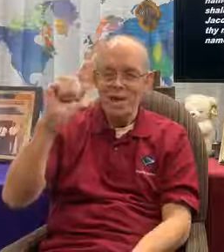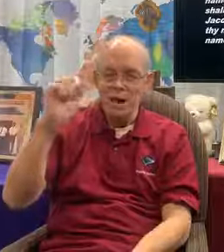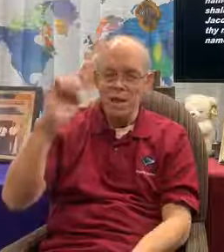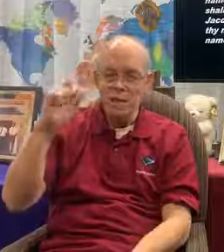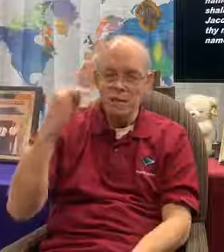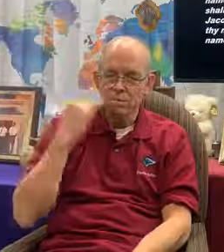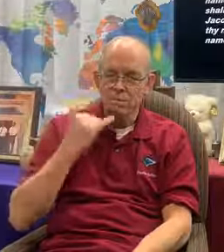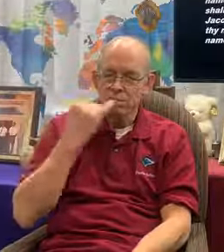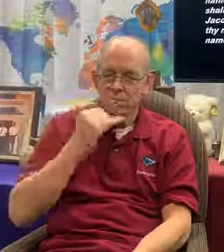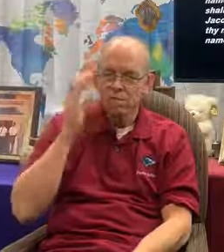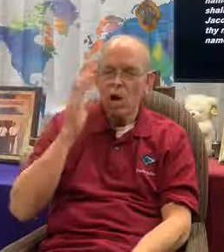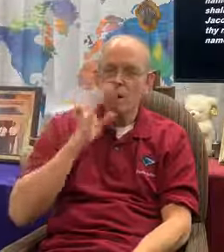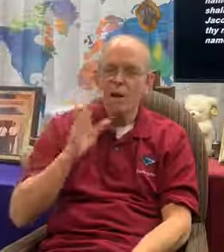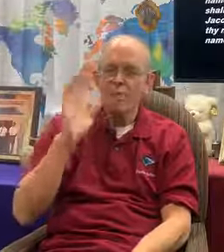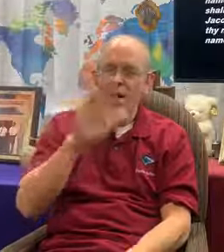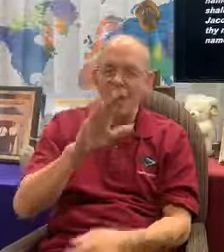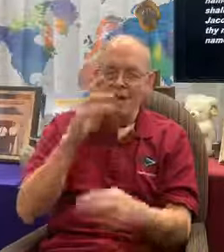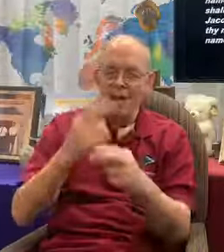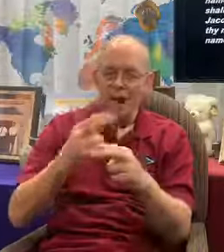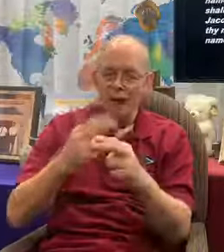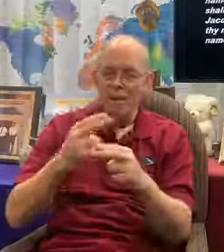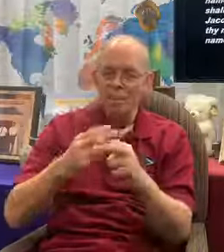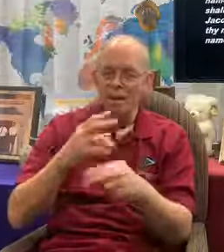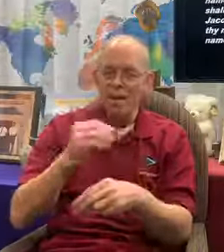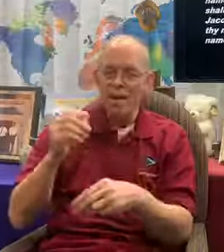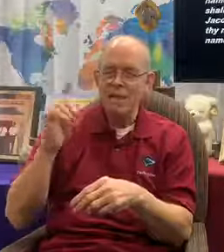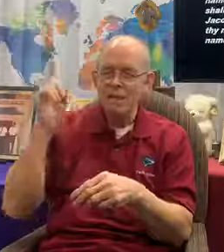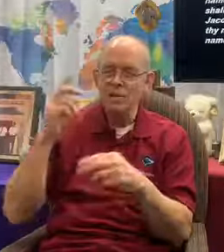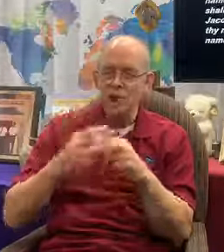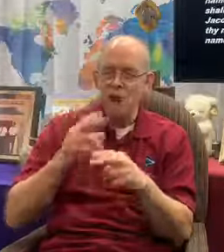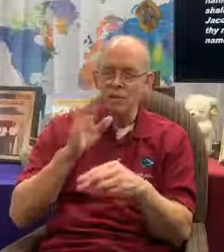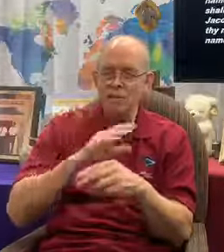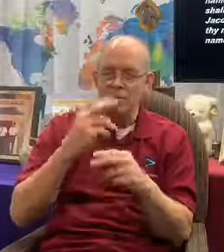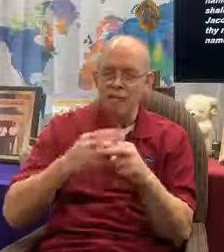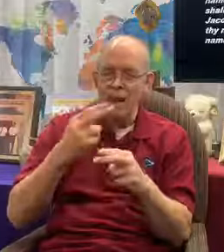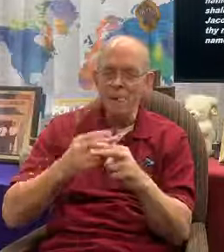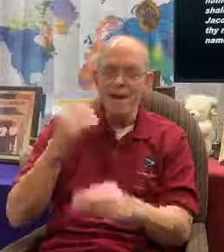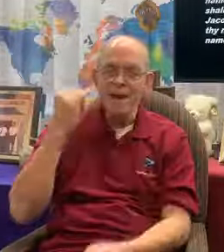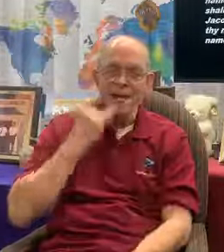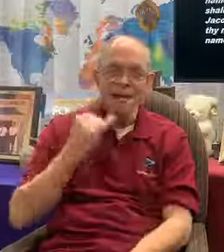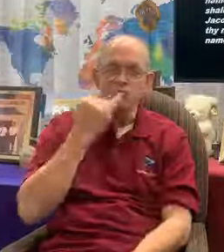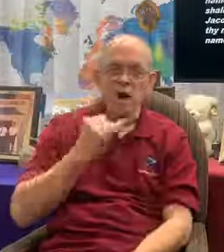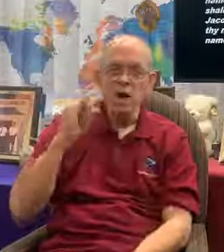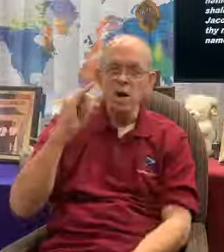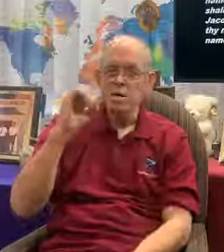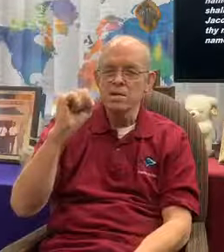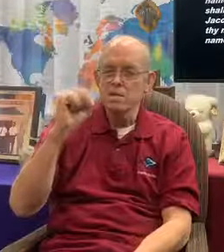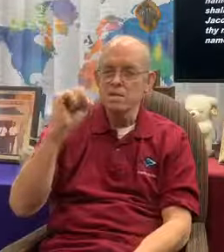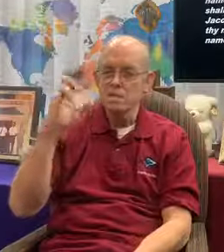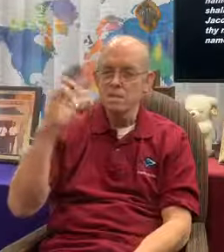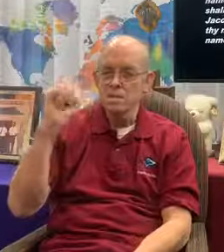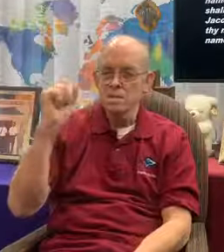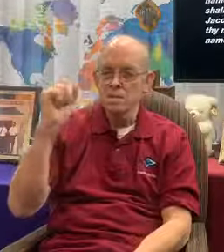Israel shall be thy name, and he called his name Israel.